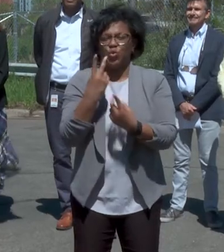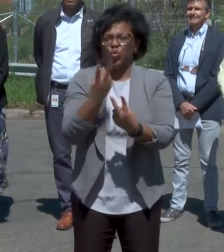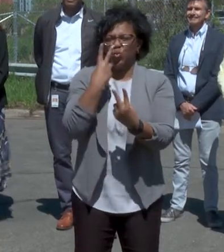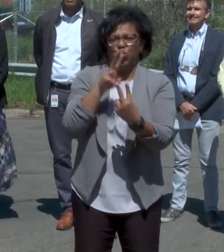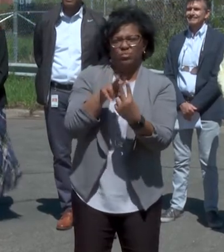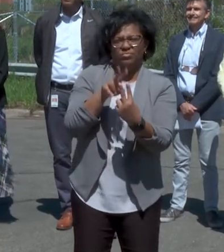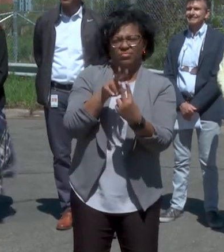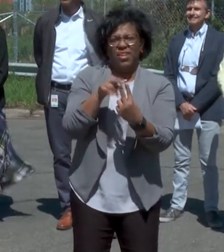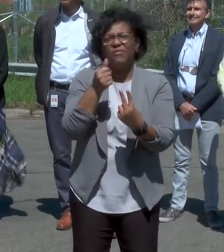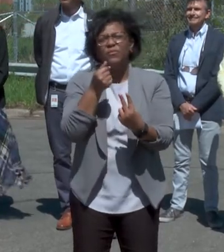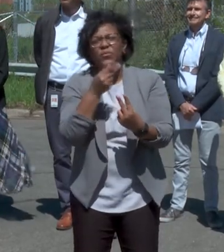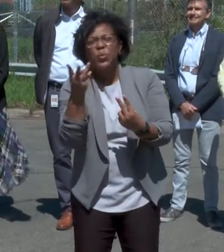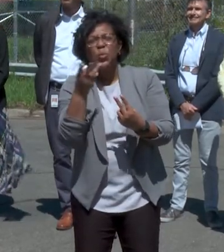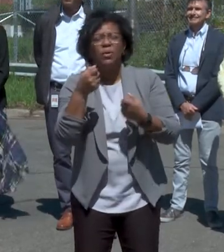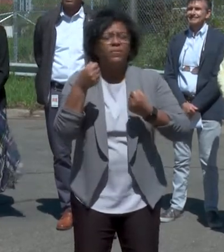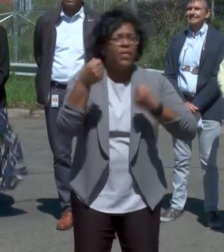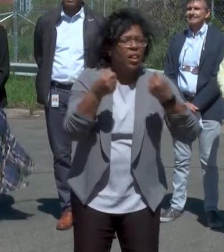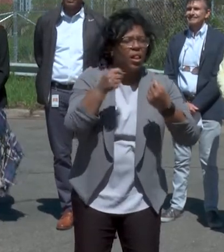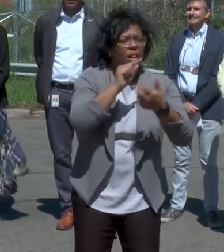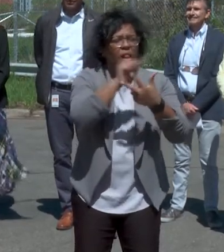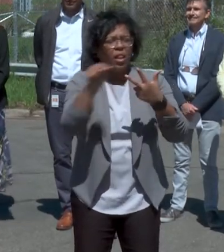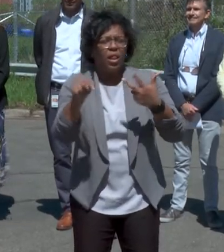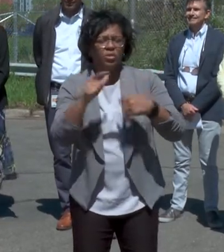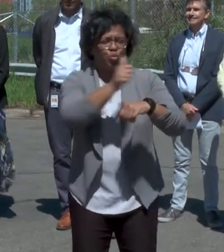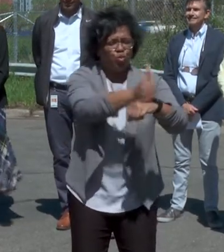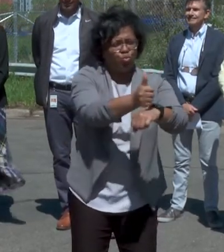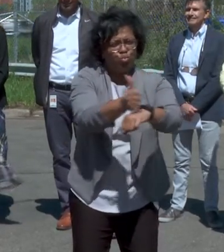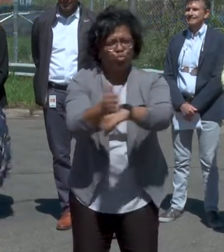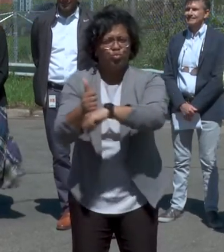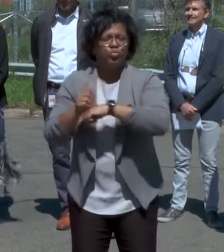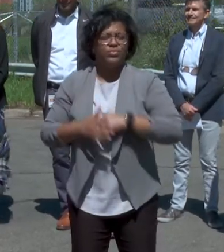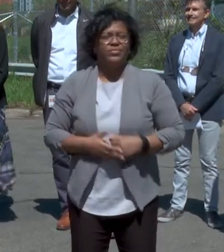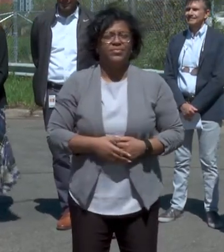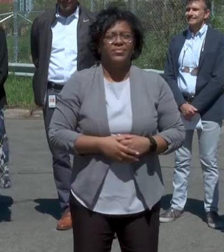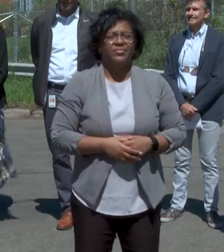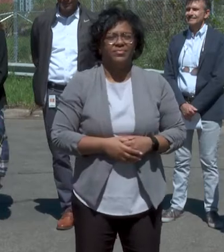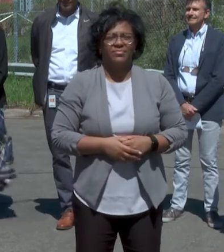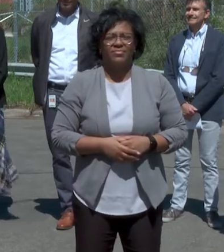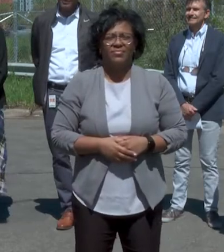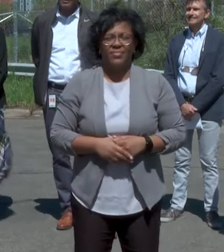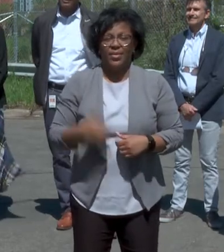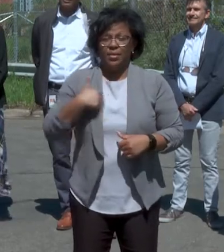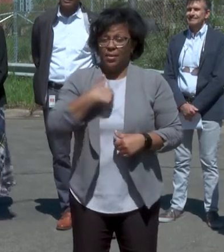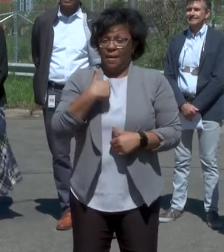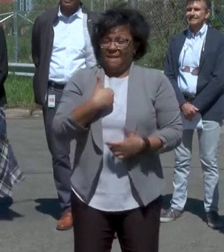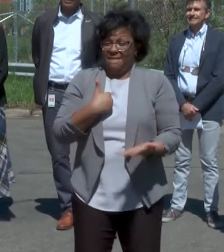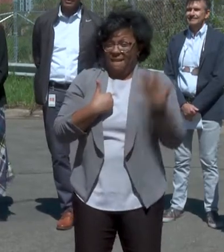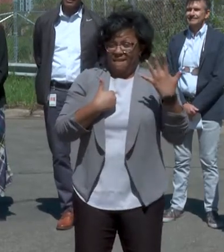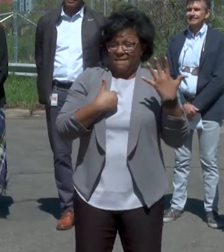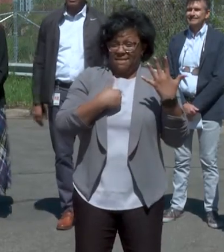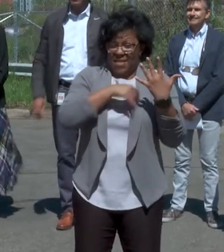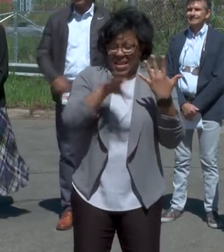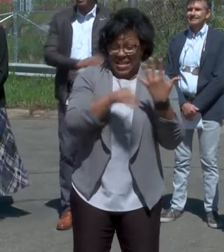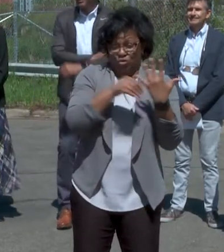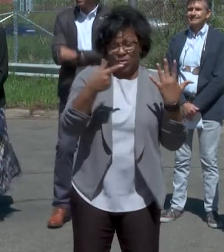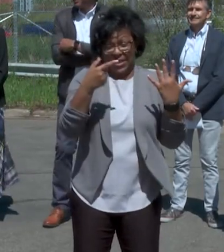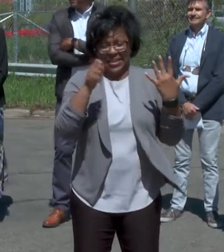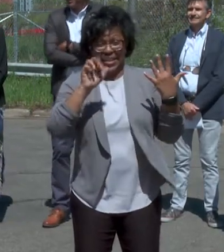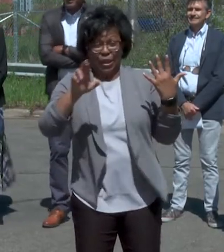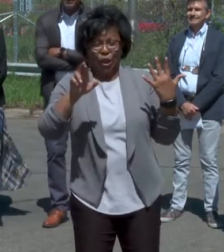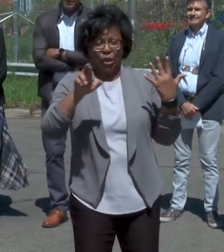have 5 additional electric vehicles on order, despite COVID-19 and the supply